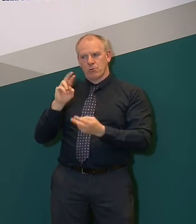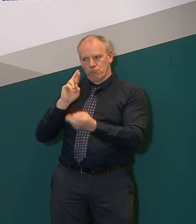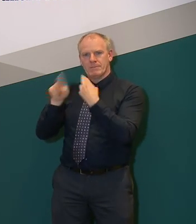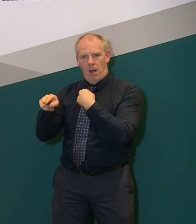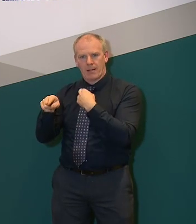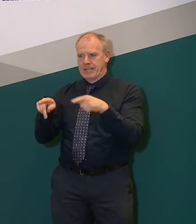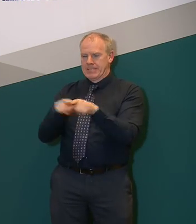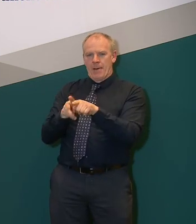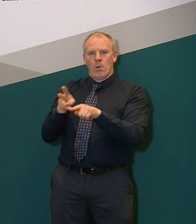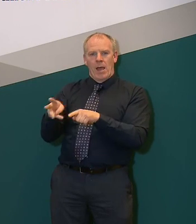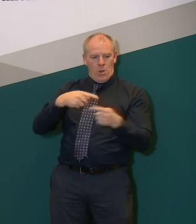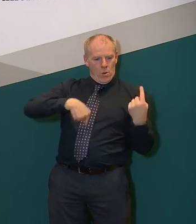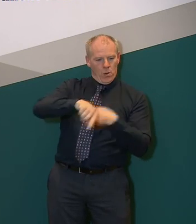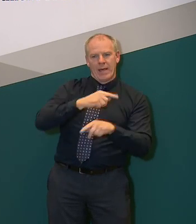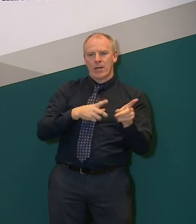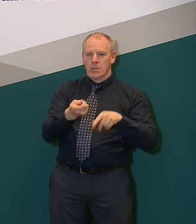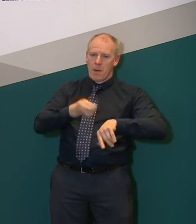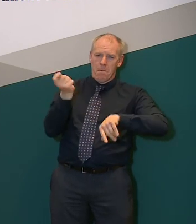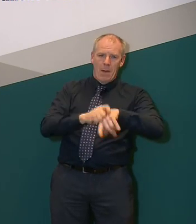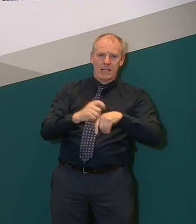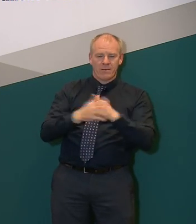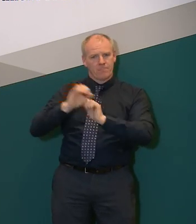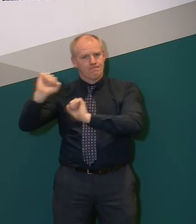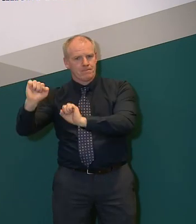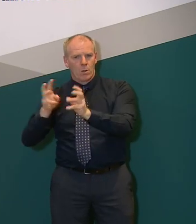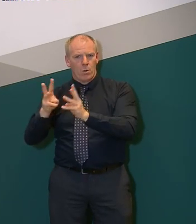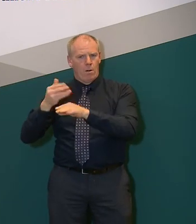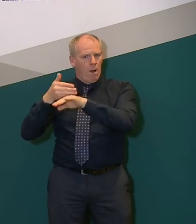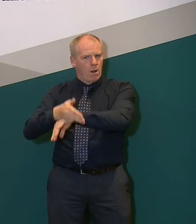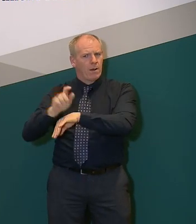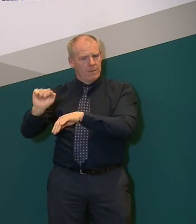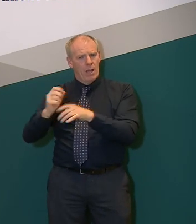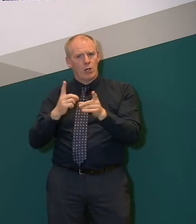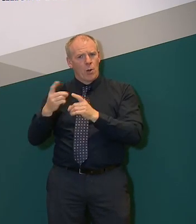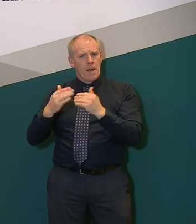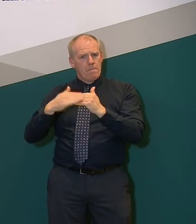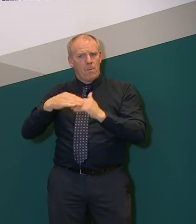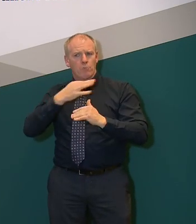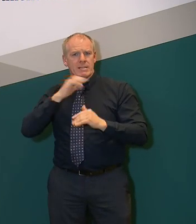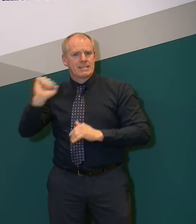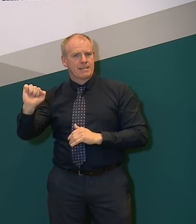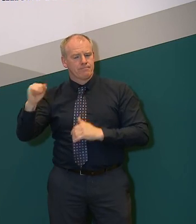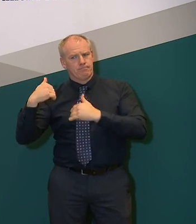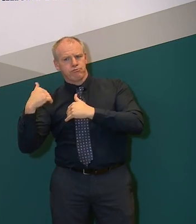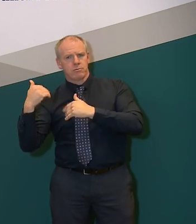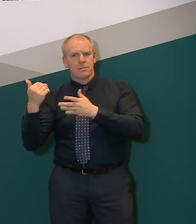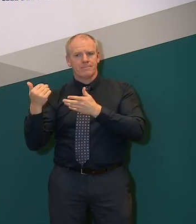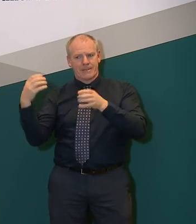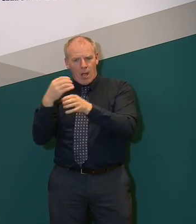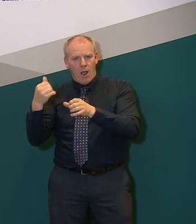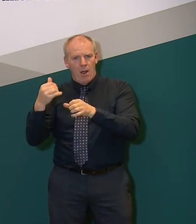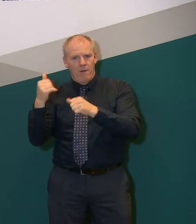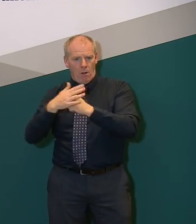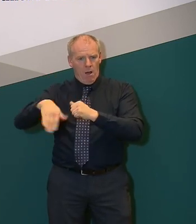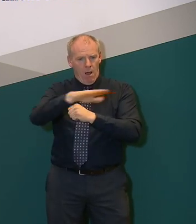to ensure that we do our very best because we recognise that they are taking a disproportionate burden upon themselves in caring for